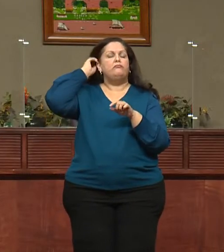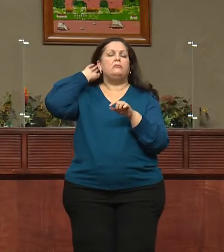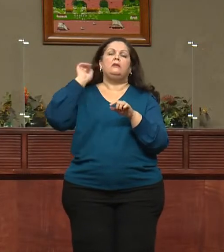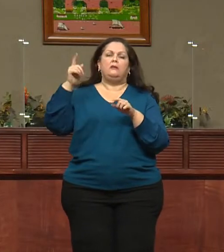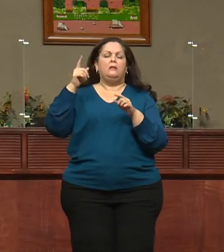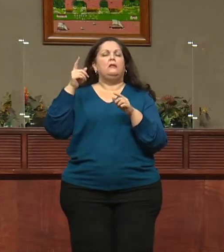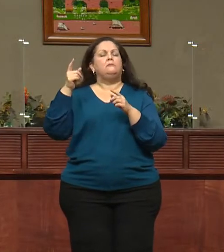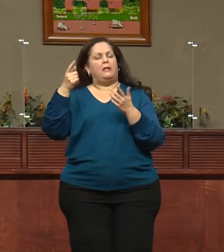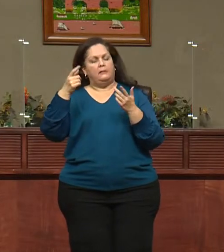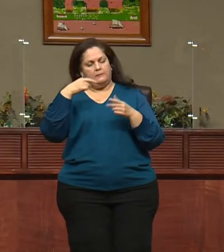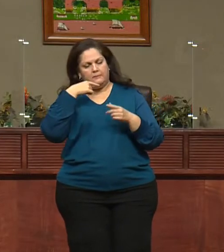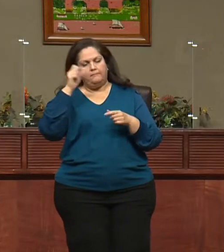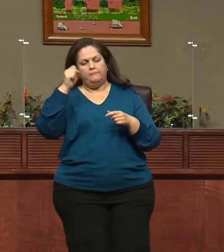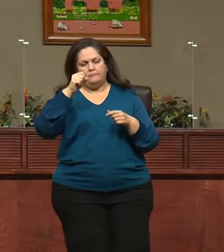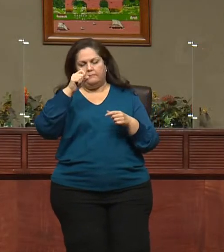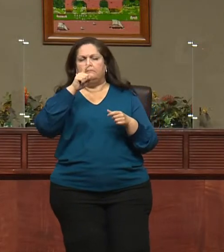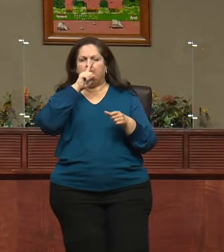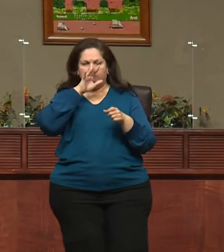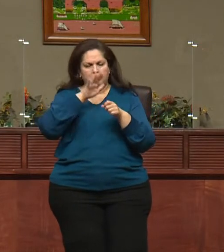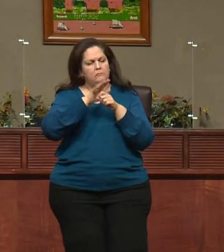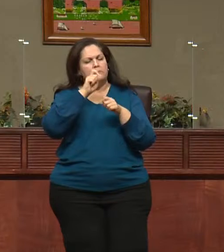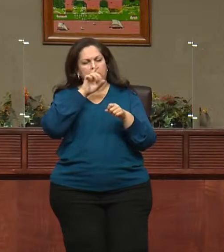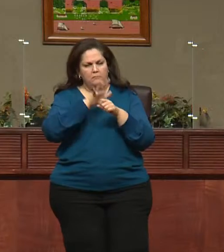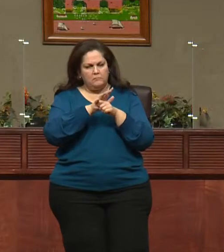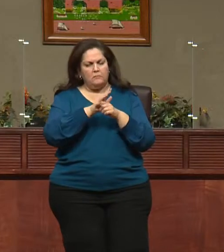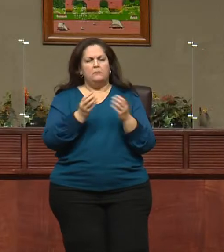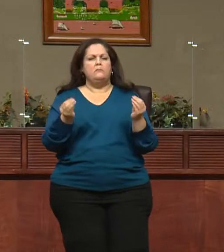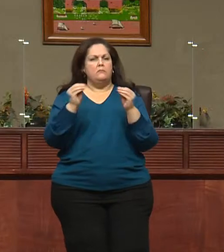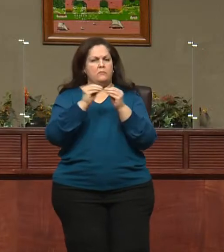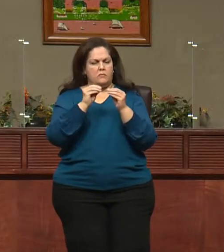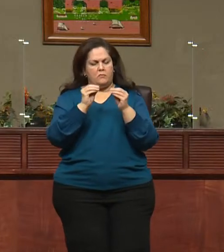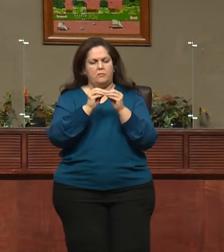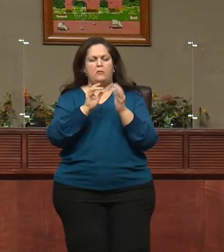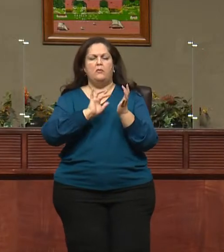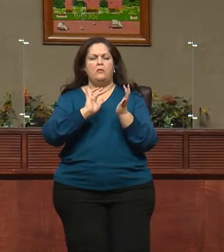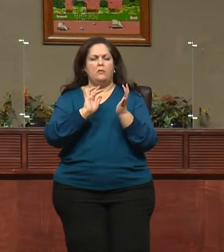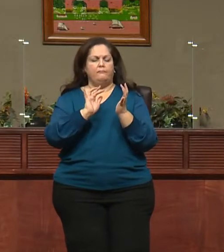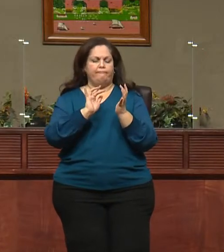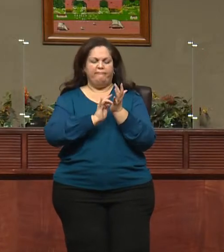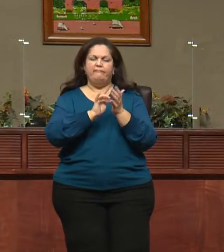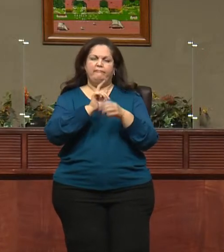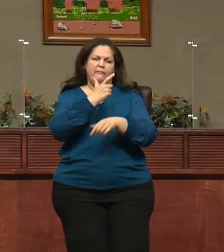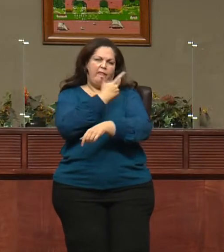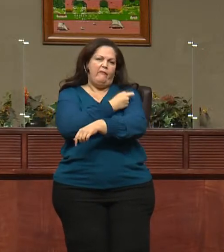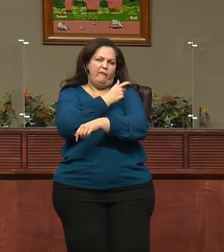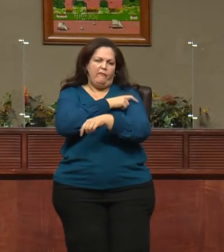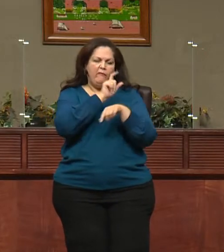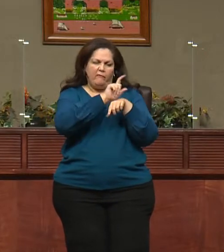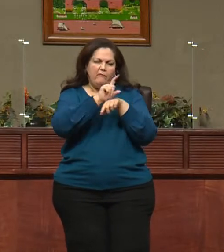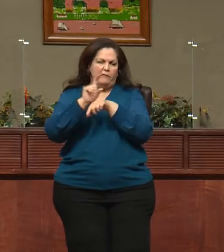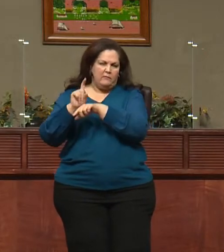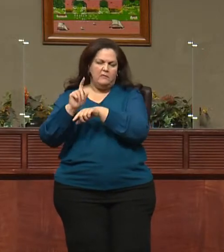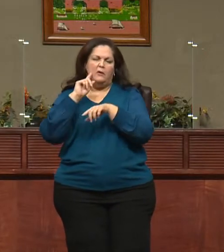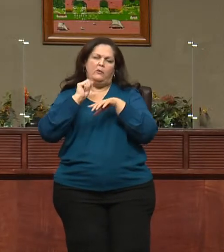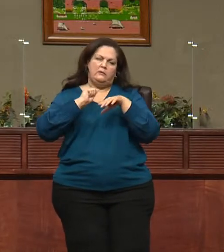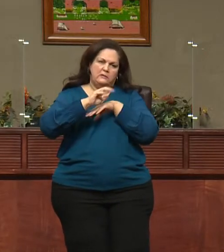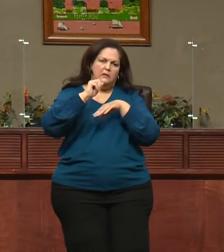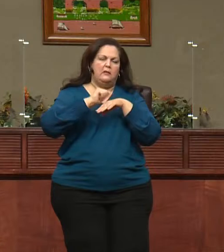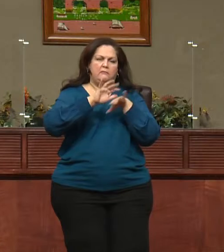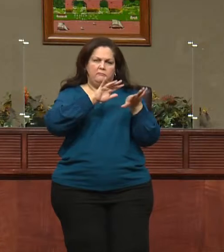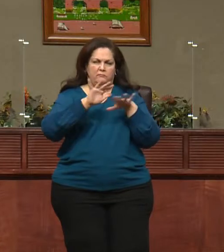promise additional inventory and supply to the state and locals across the